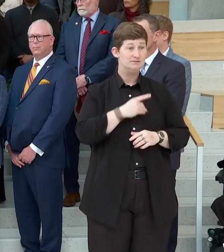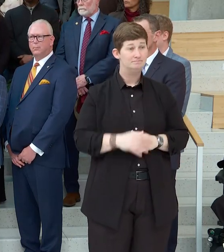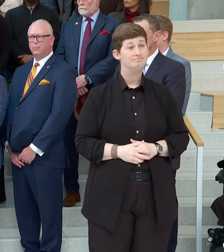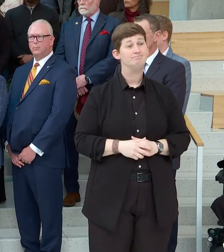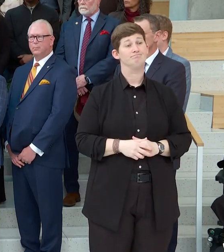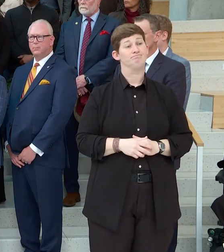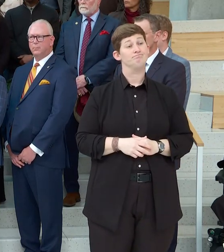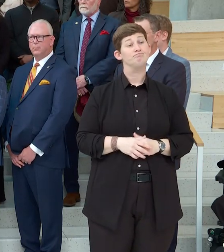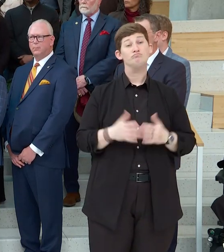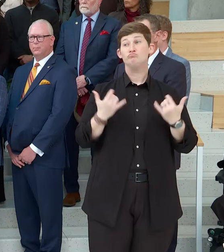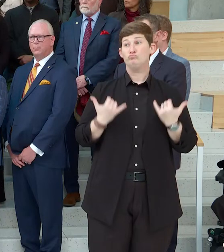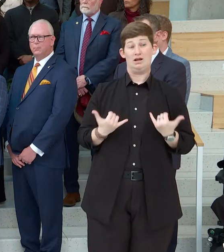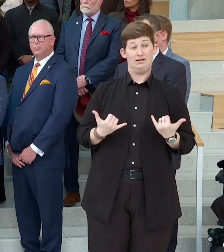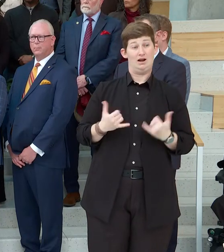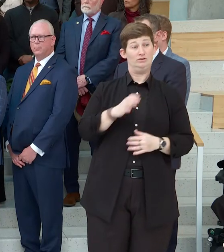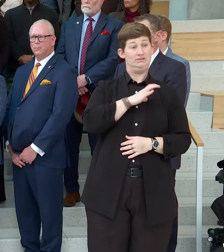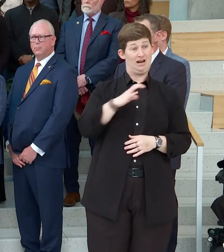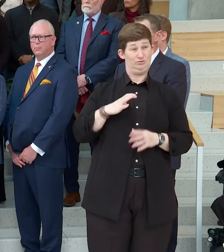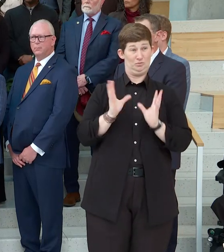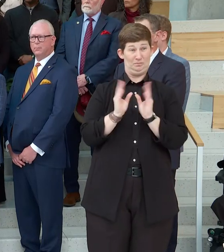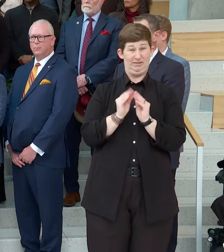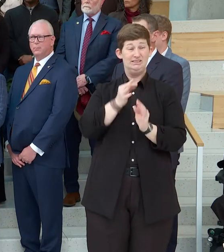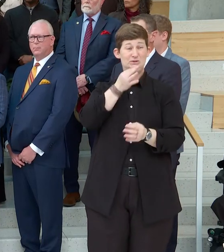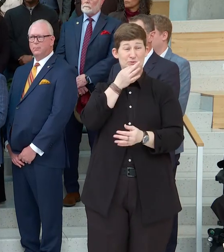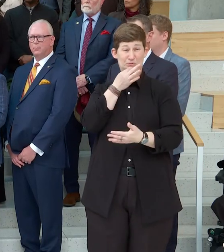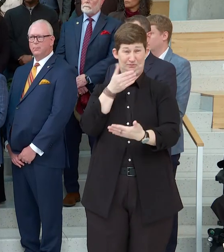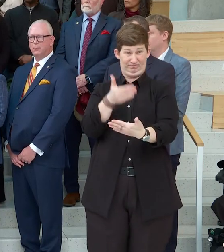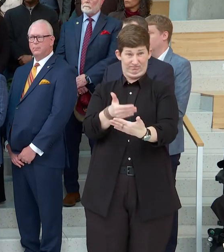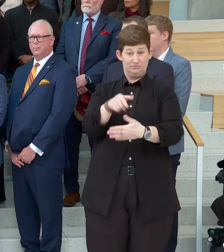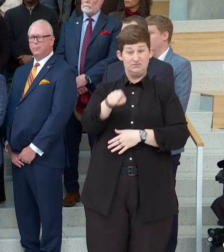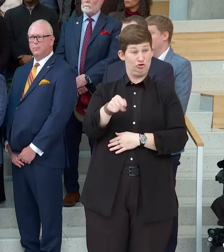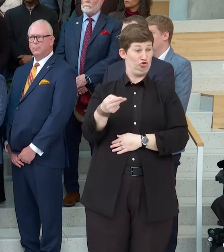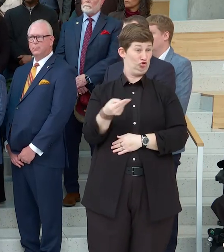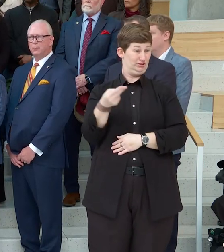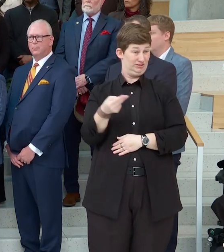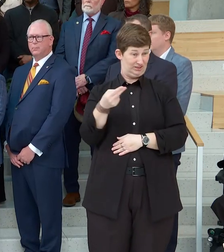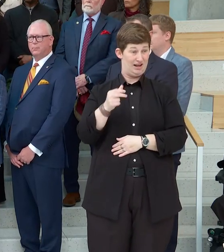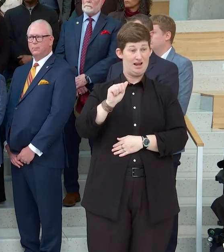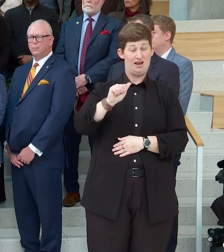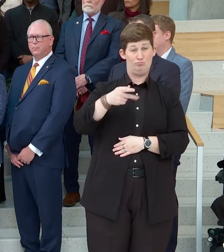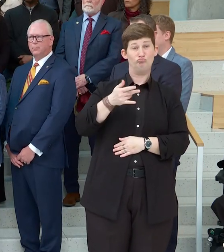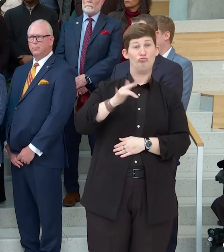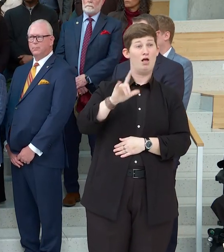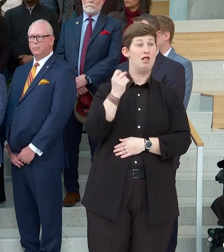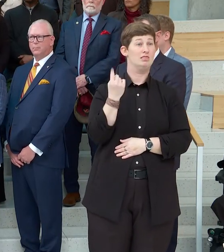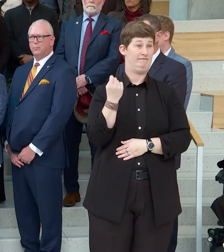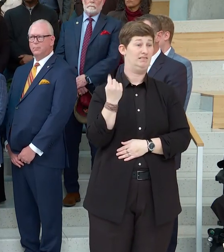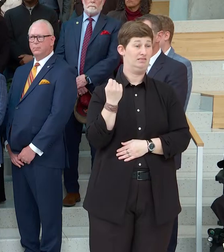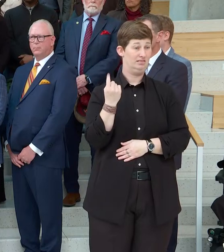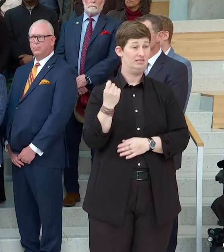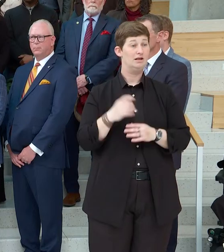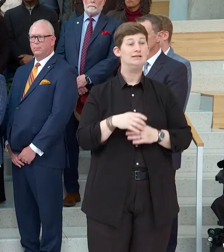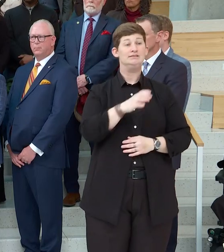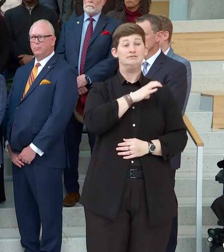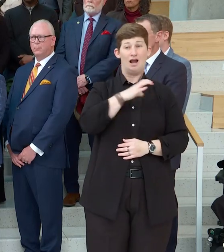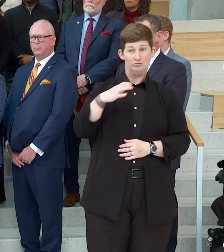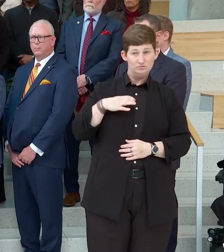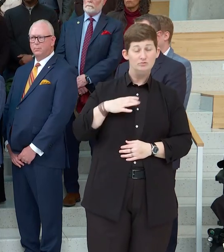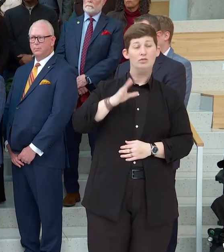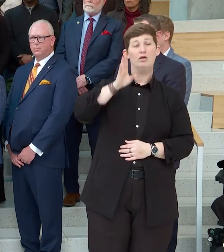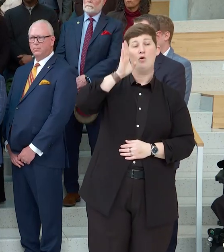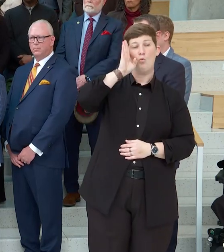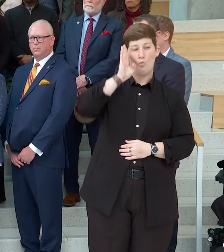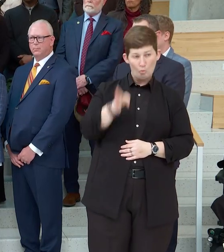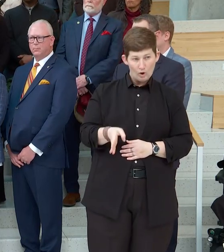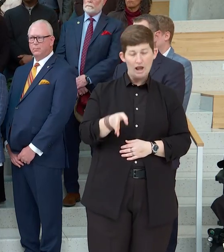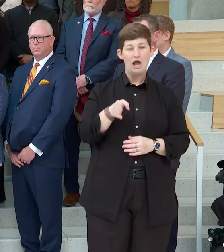council meeting coming up this Thursday on April 11th, where the council will potentially